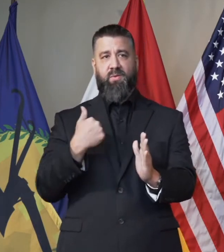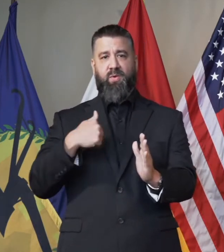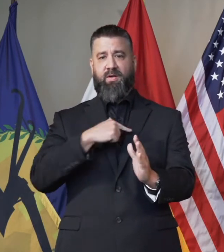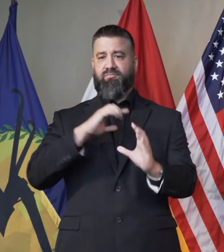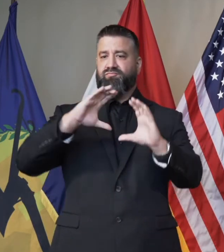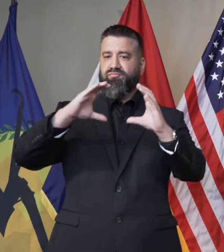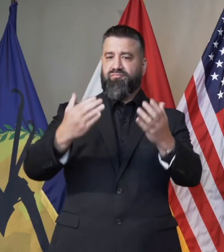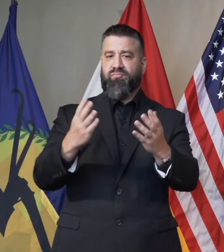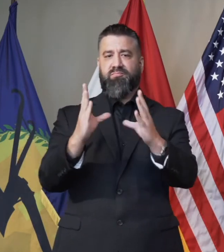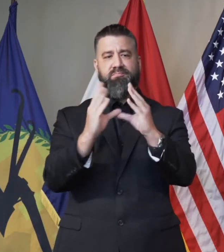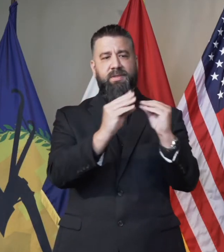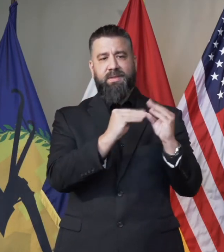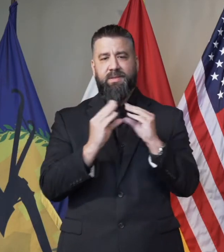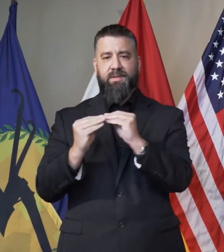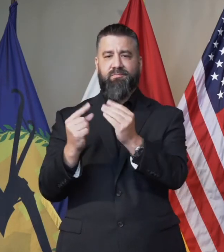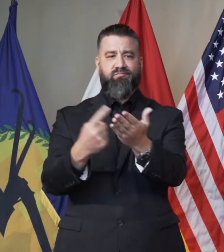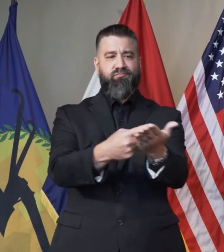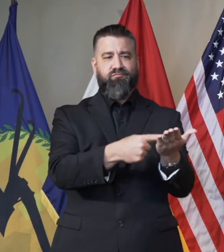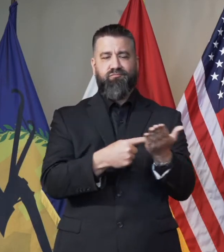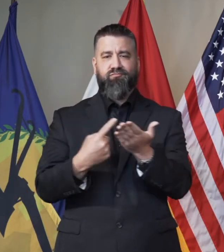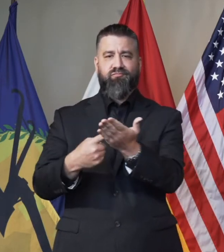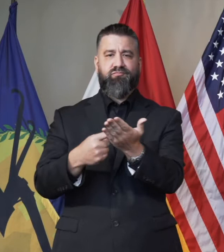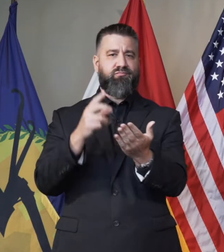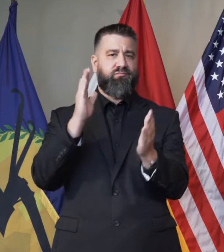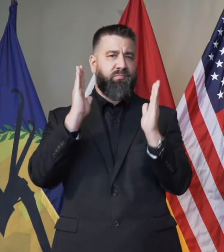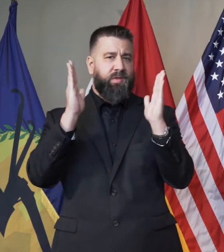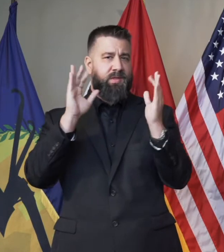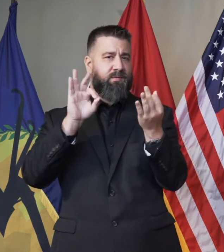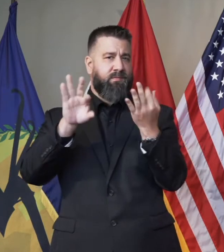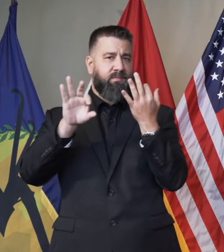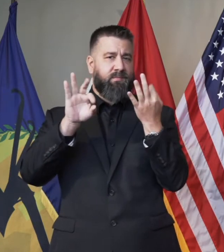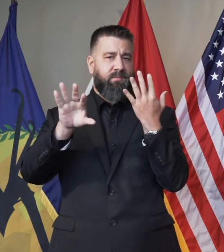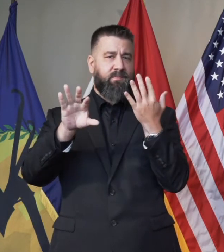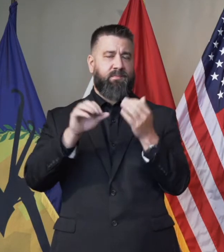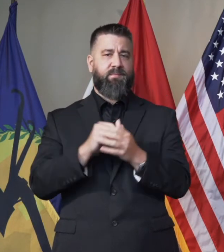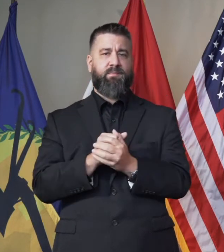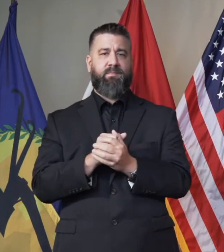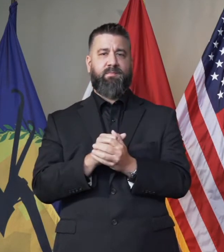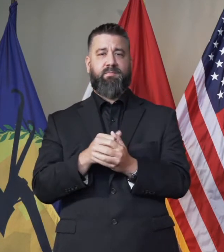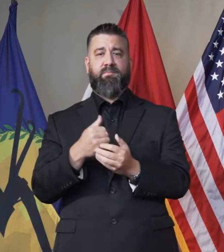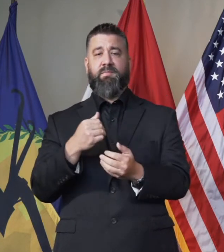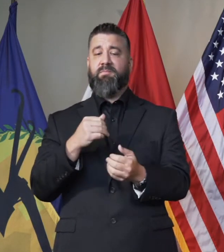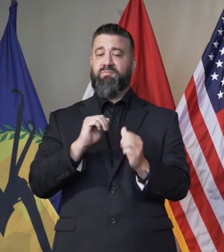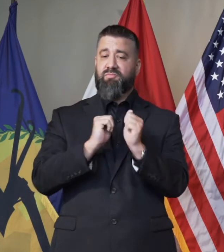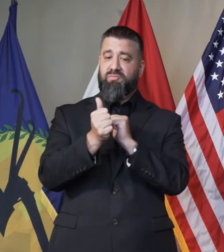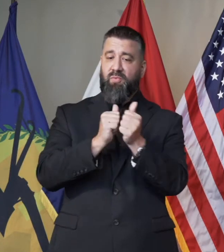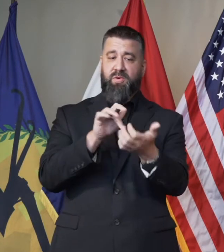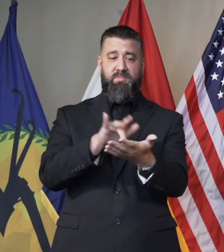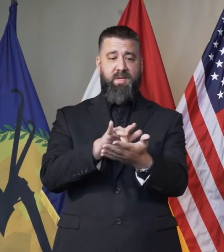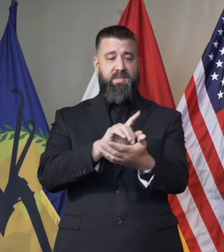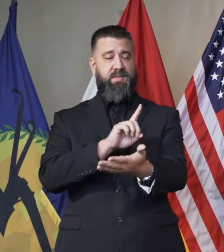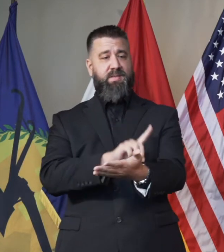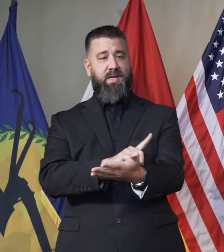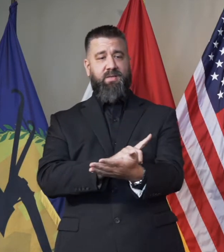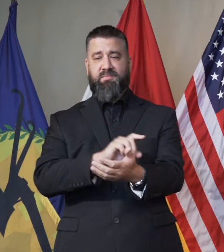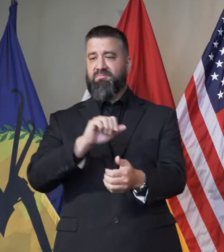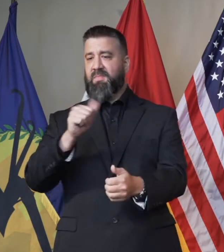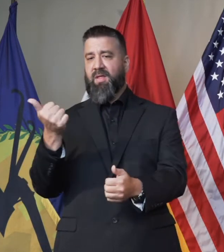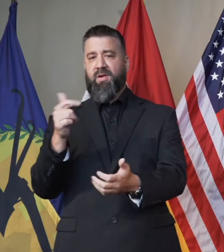months, listening to their requests and advice. We've heard from sports medicine doctors and other medical